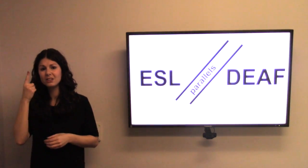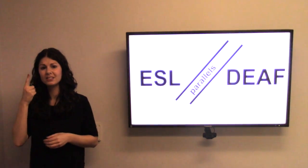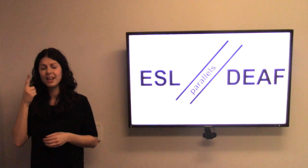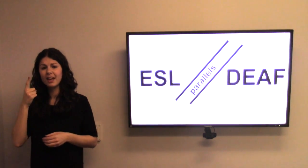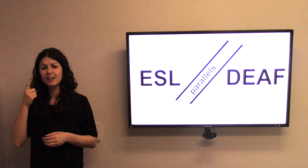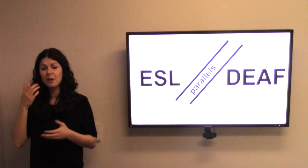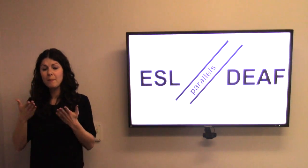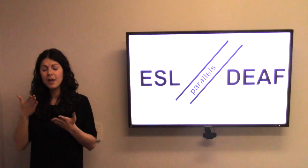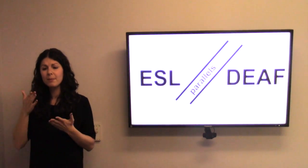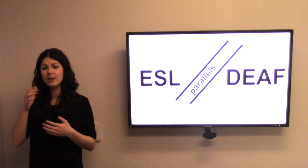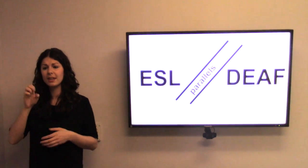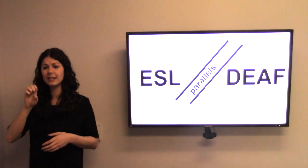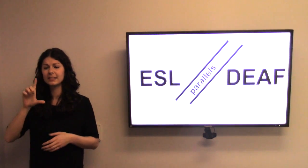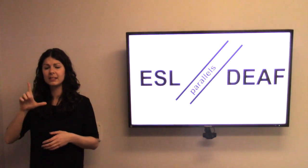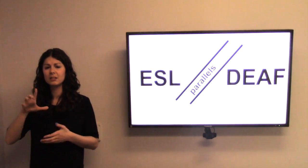learn.